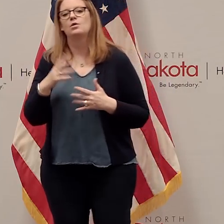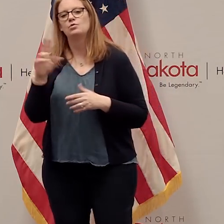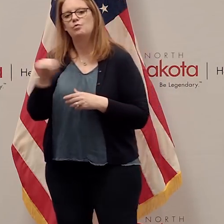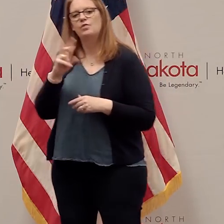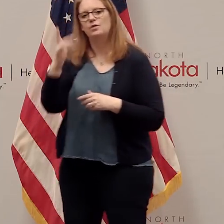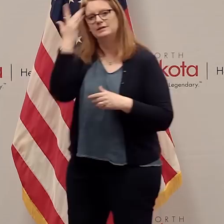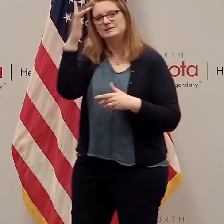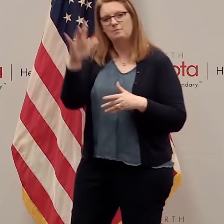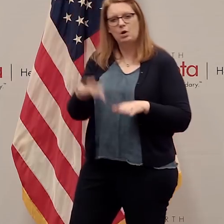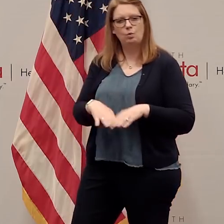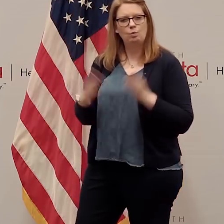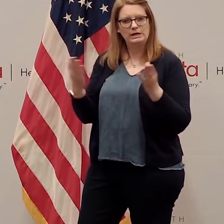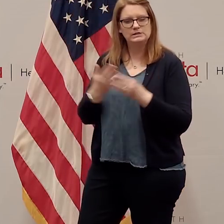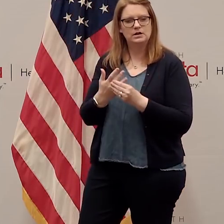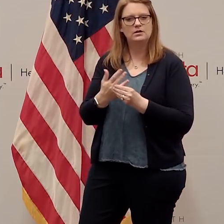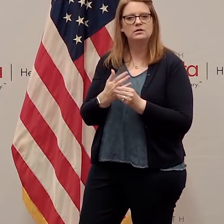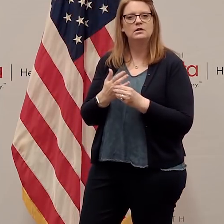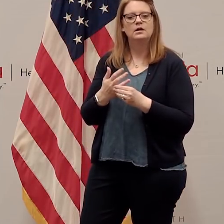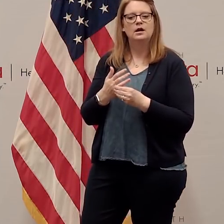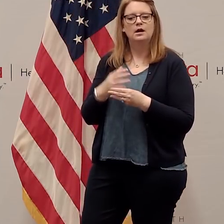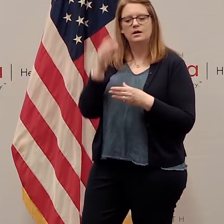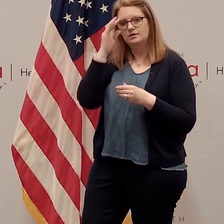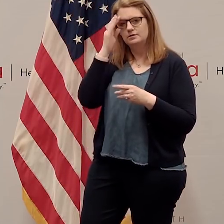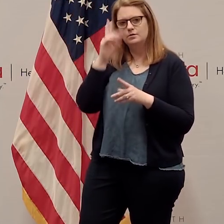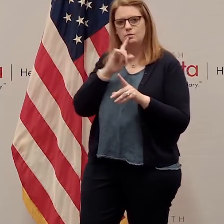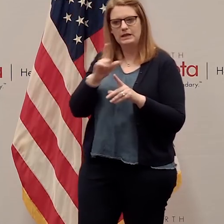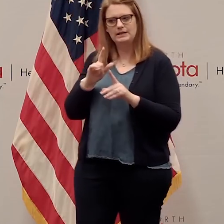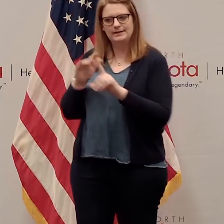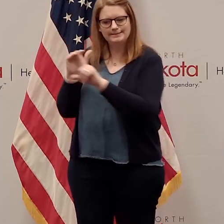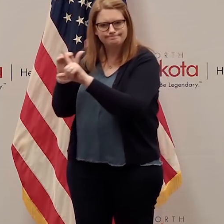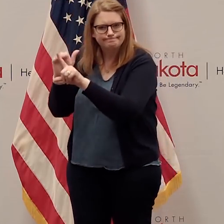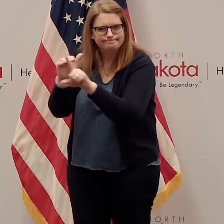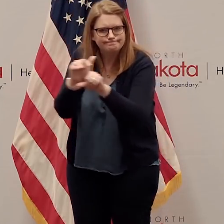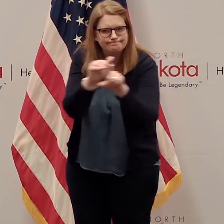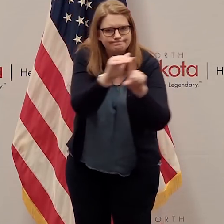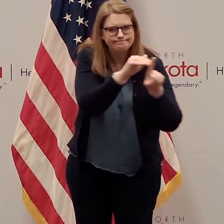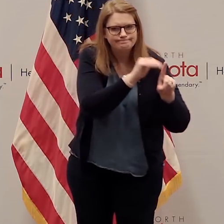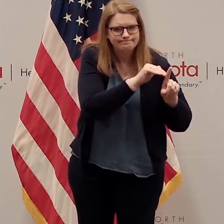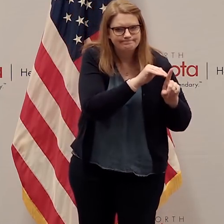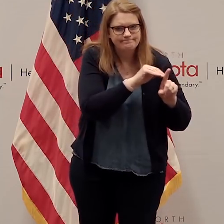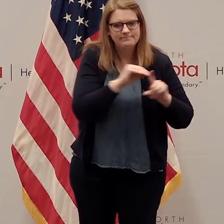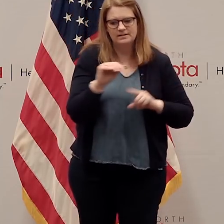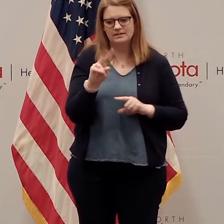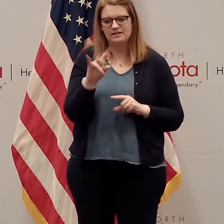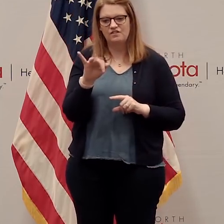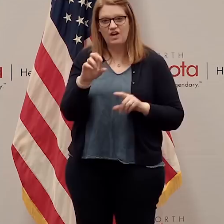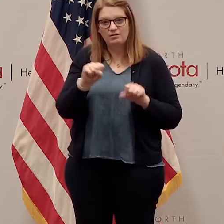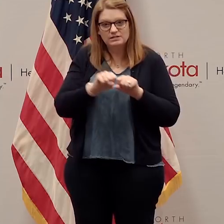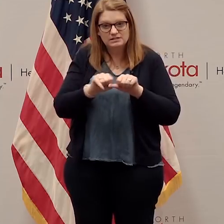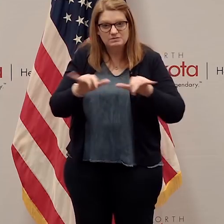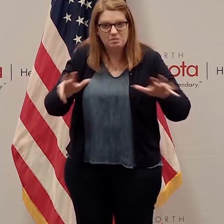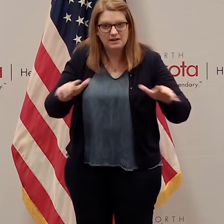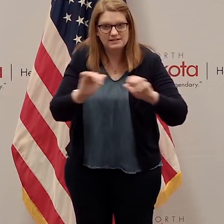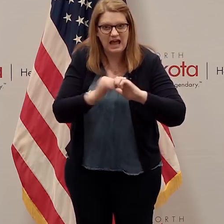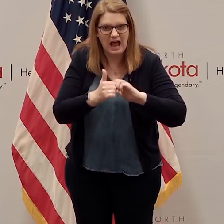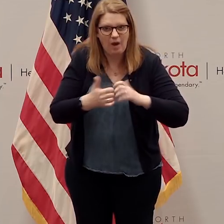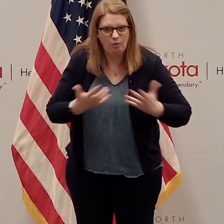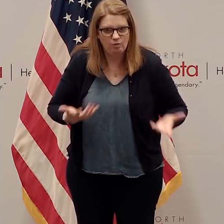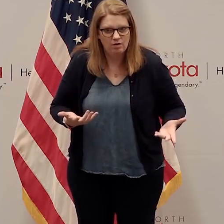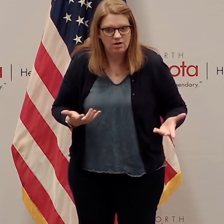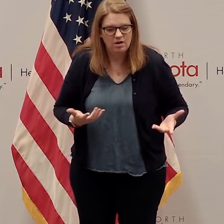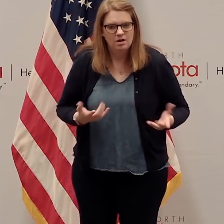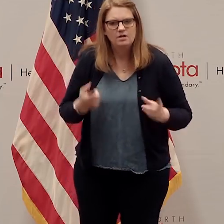is to give everybody just a quick reminder about how the virus actually spreads, because the whole point of the